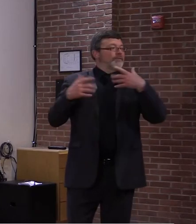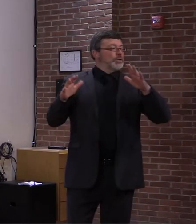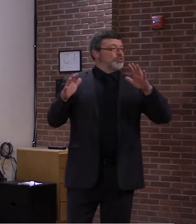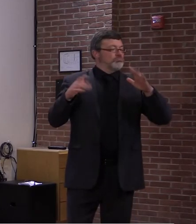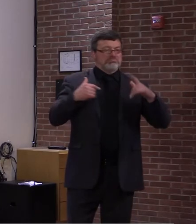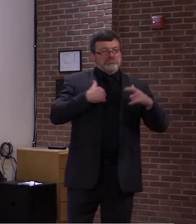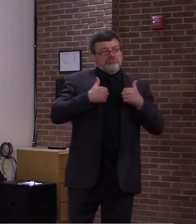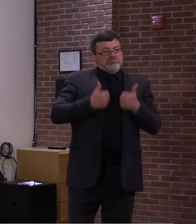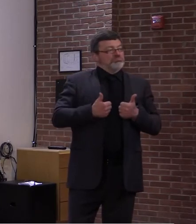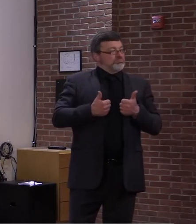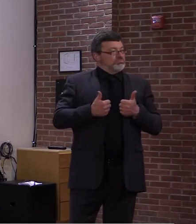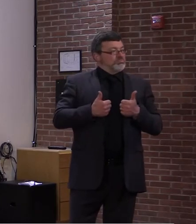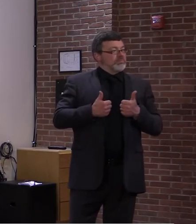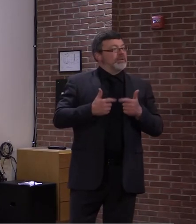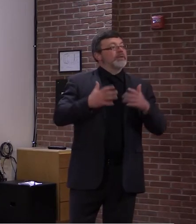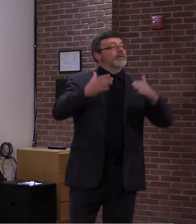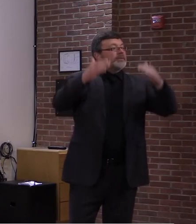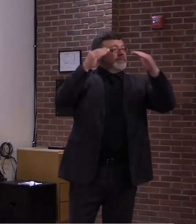Karen Patenko, VT Digger.